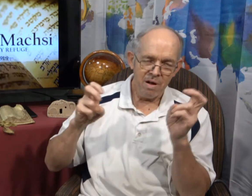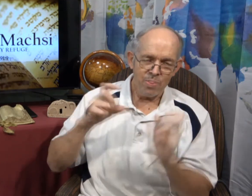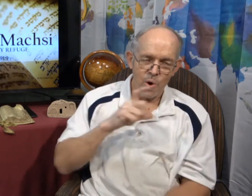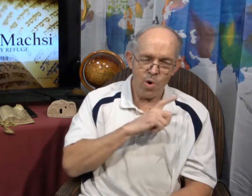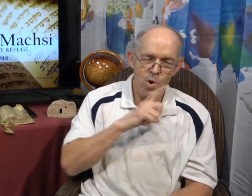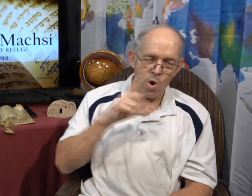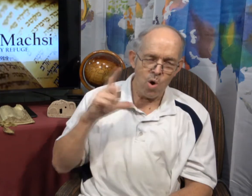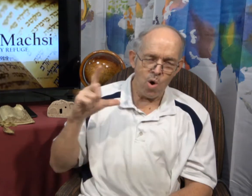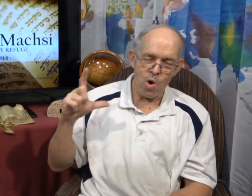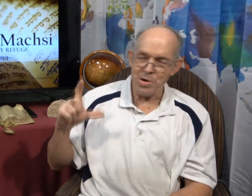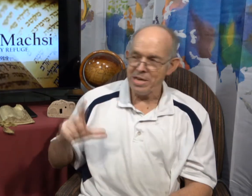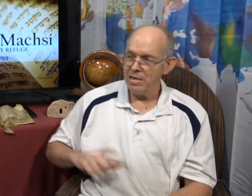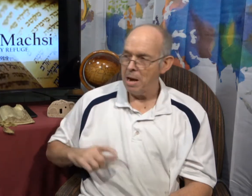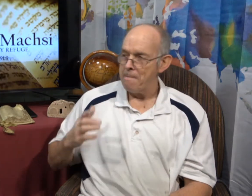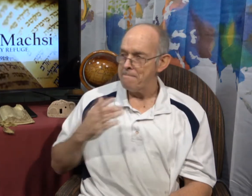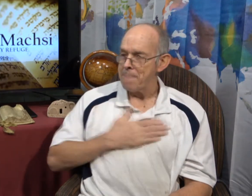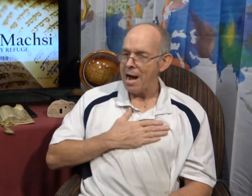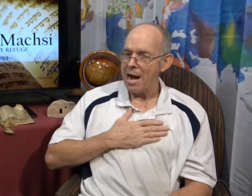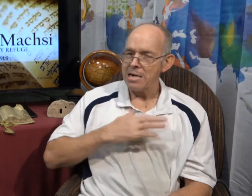The Lord my